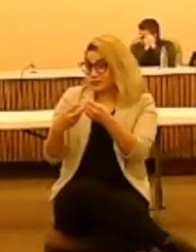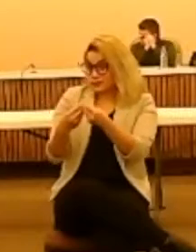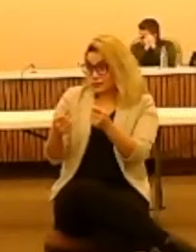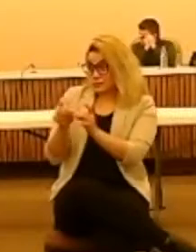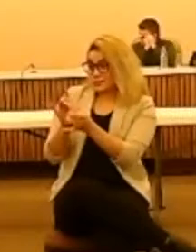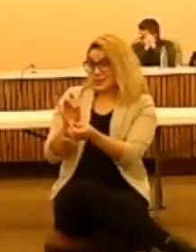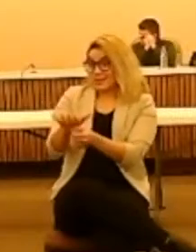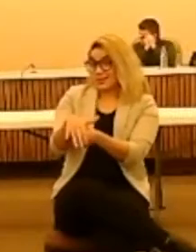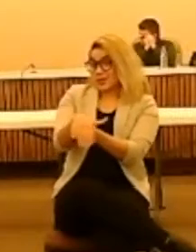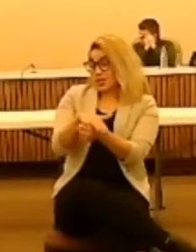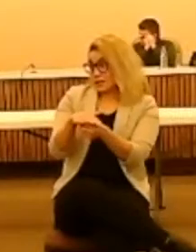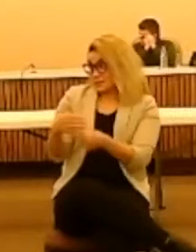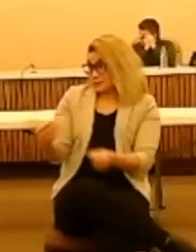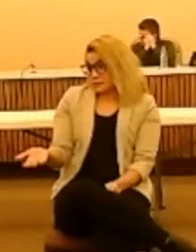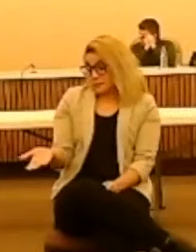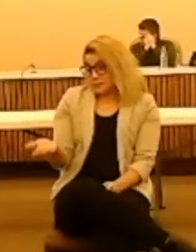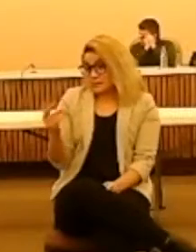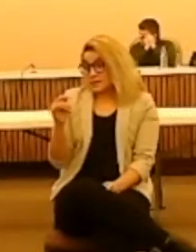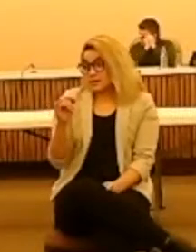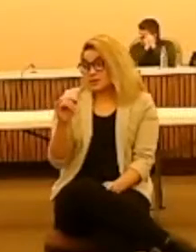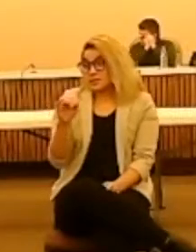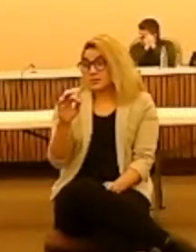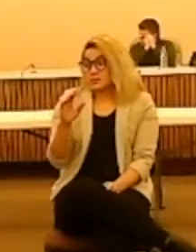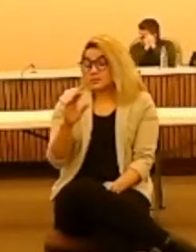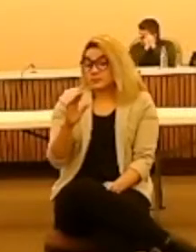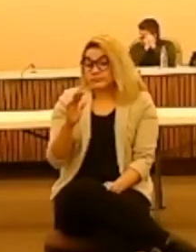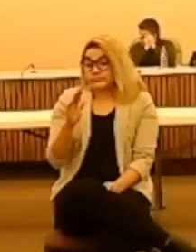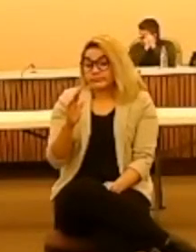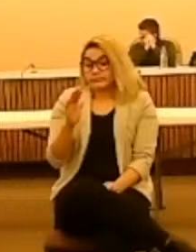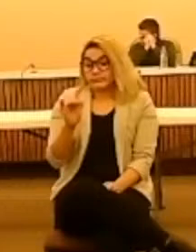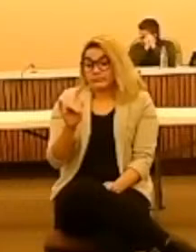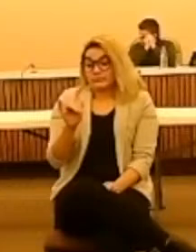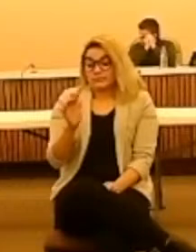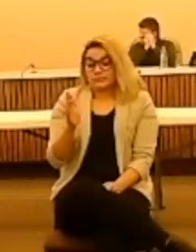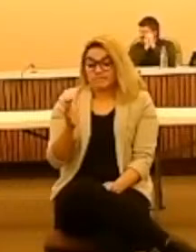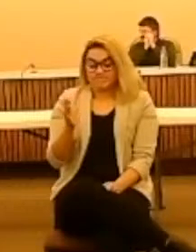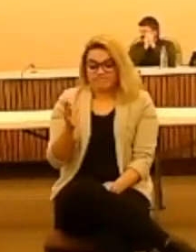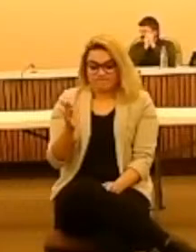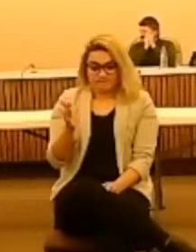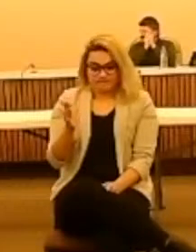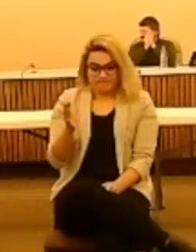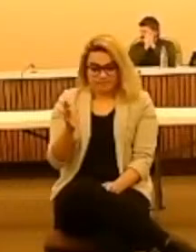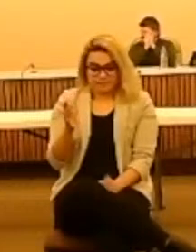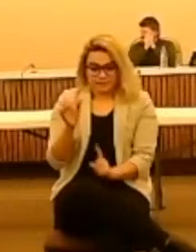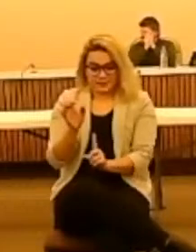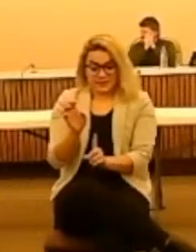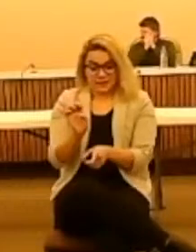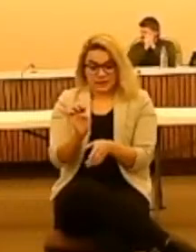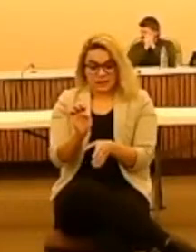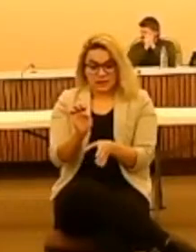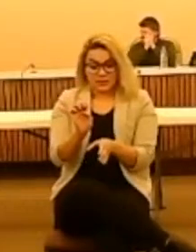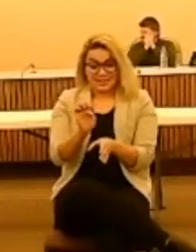You know, I don't know, is the density of that particular, particularly on the east side, is